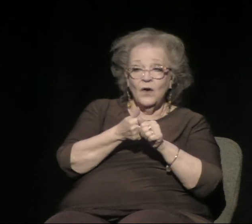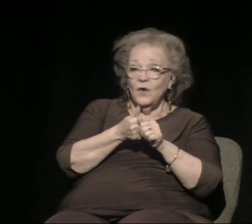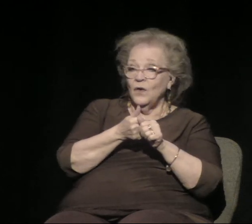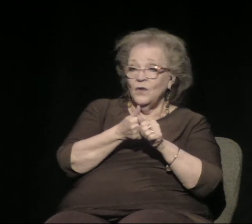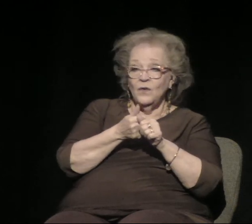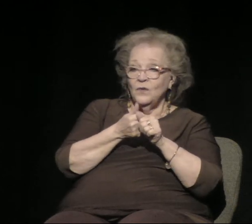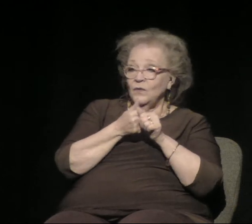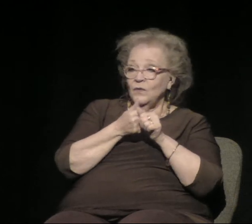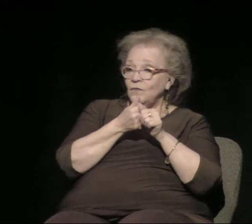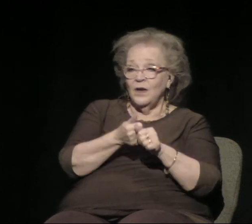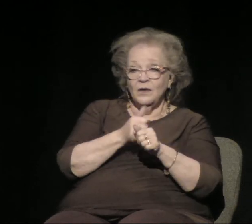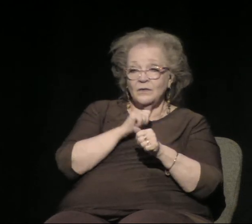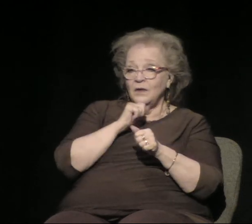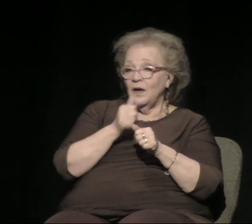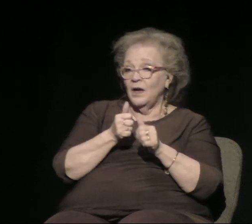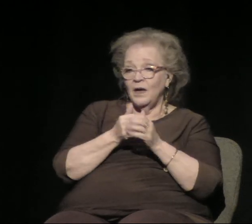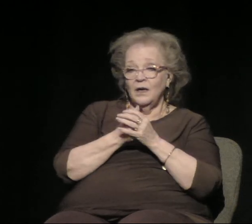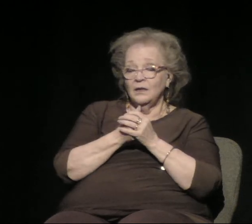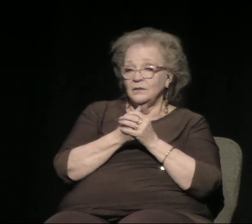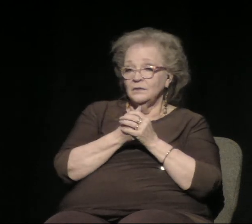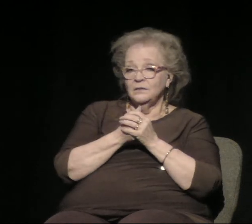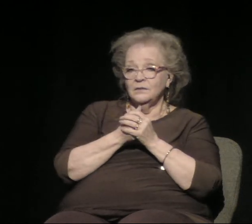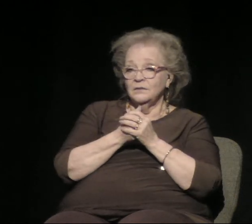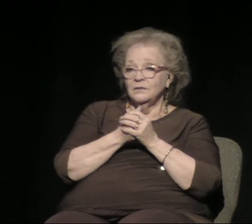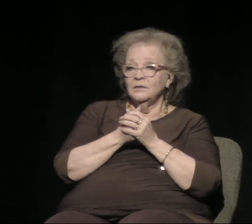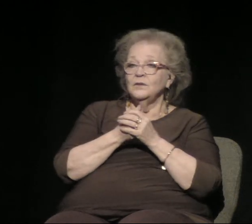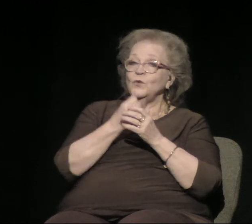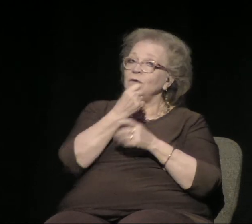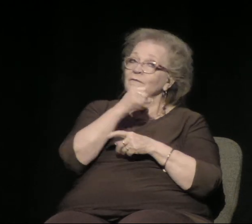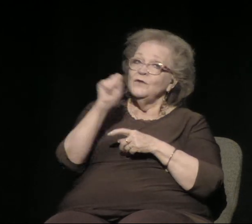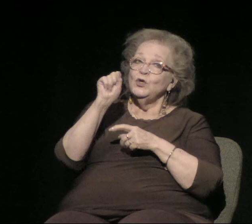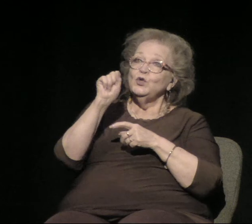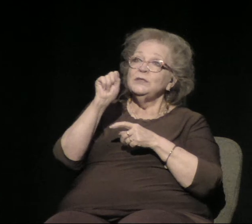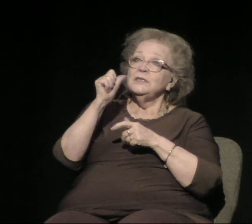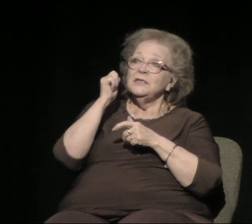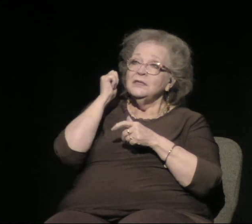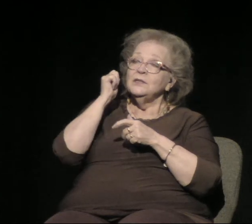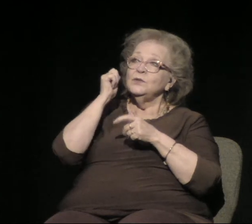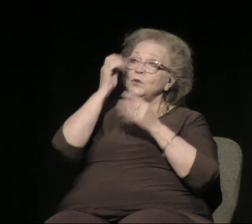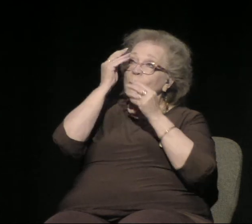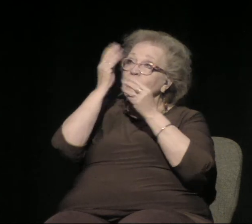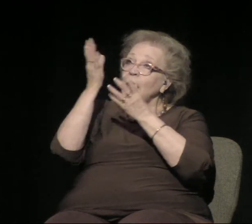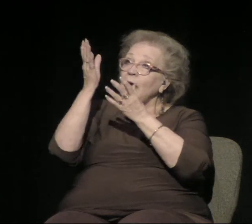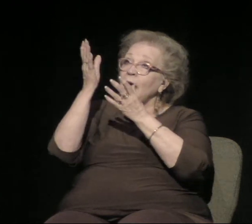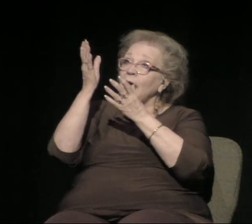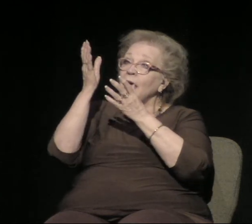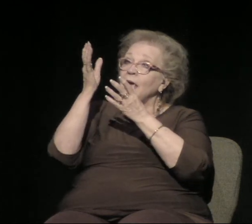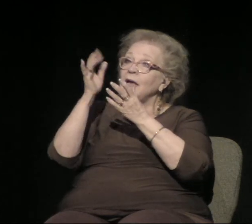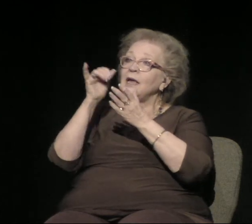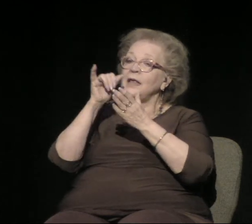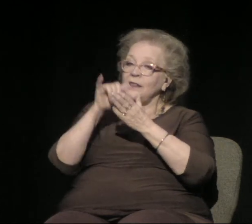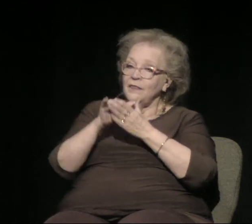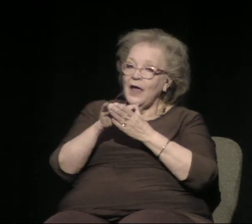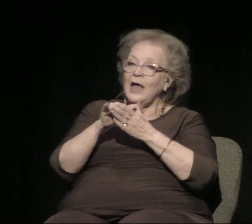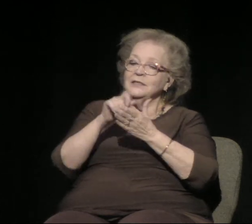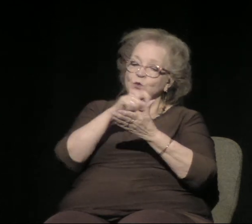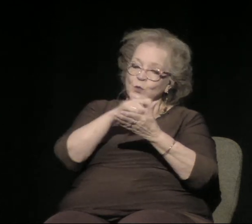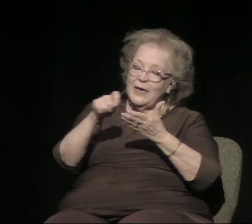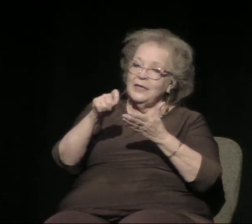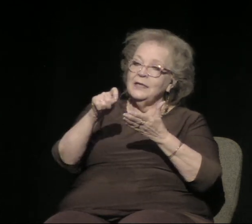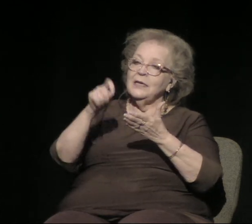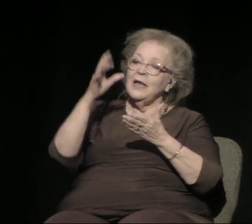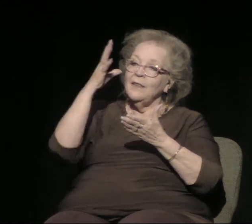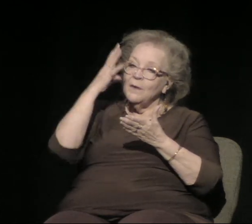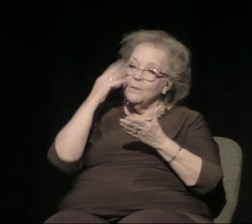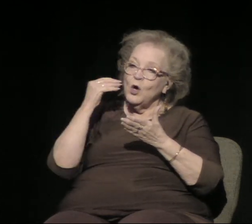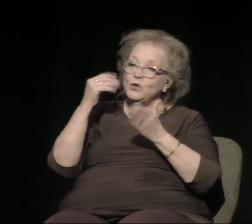has transgressed your law and turned away, refusing to obey you. Therefore, the curses and sworn judgments written in the law of Moses,